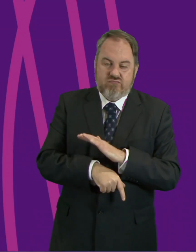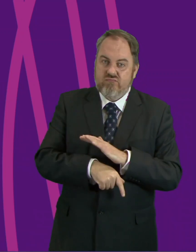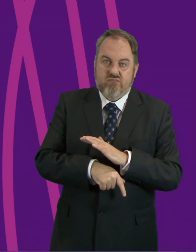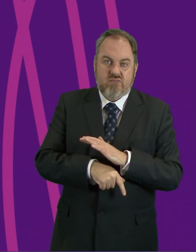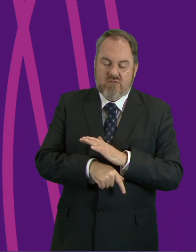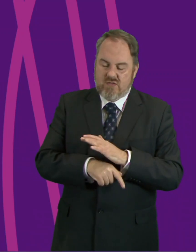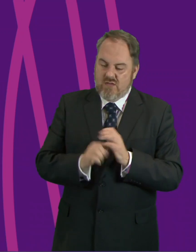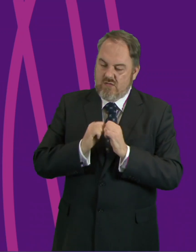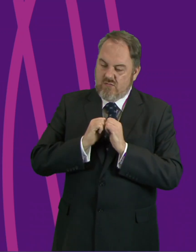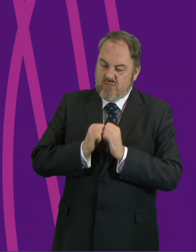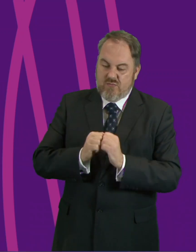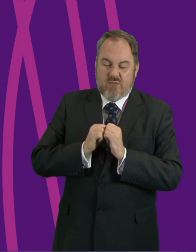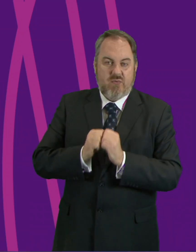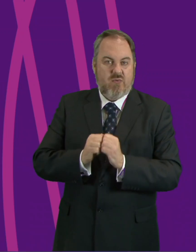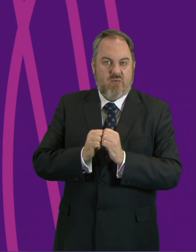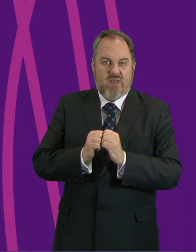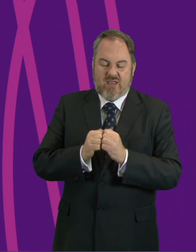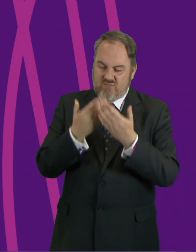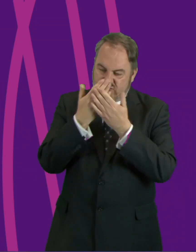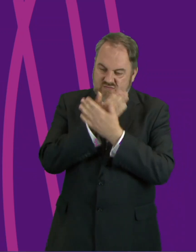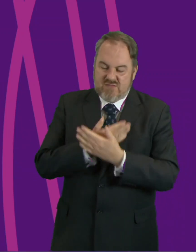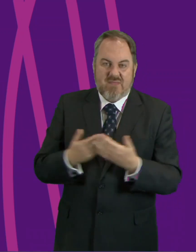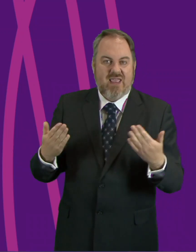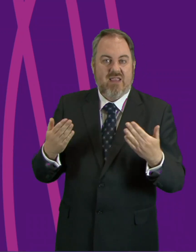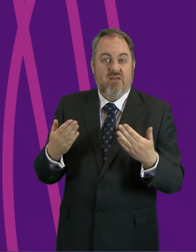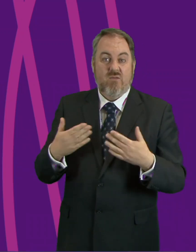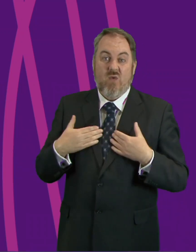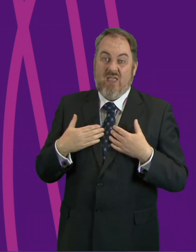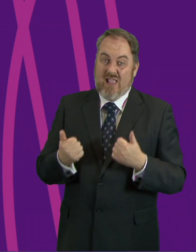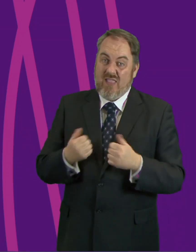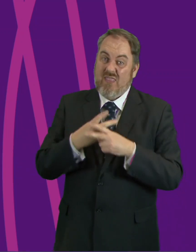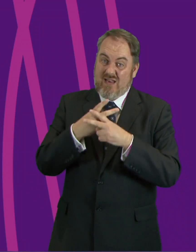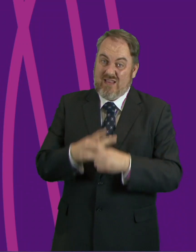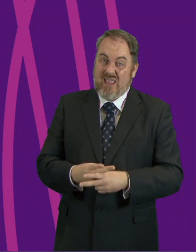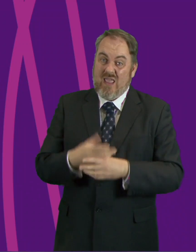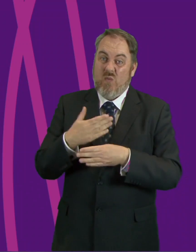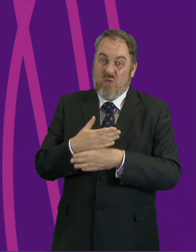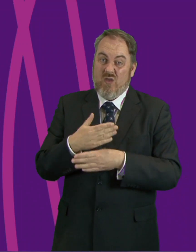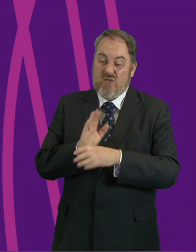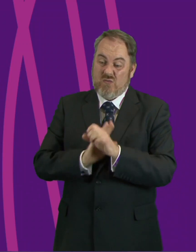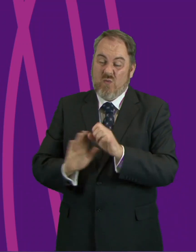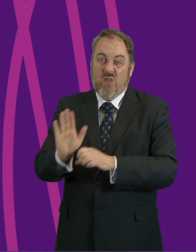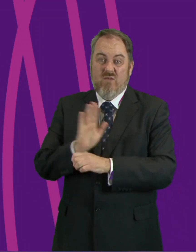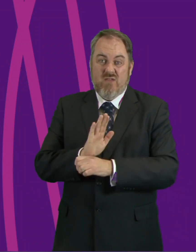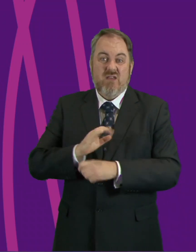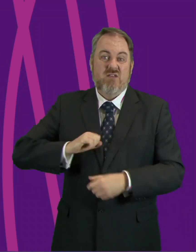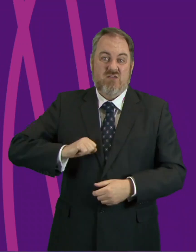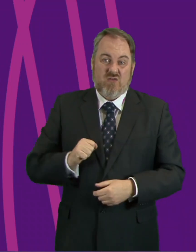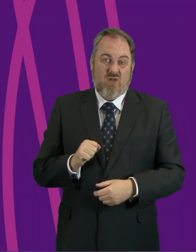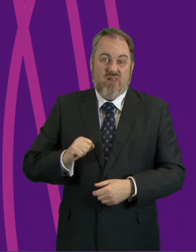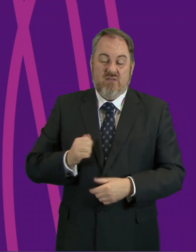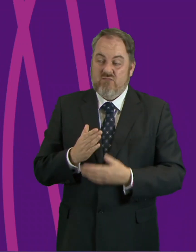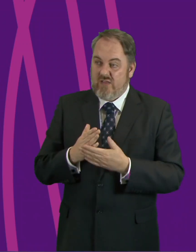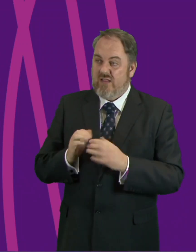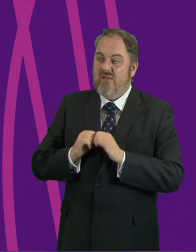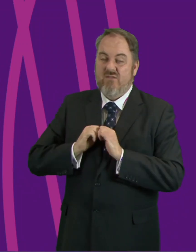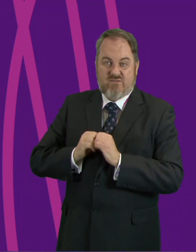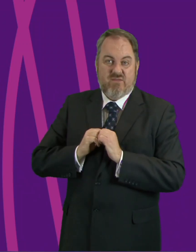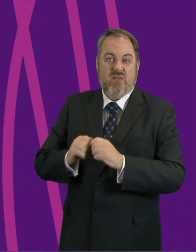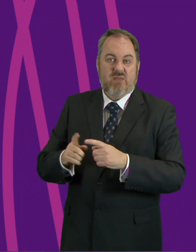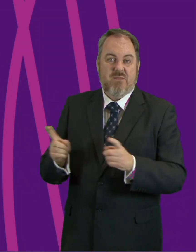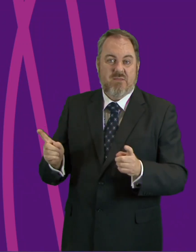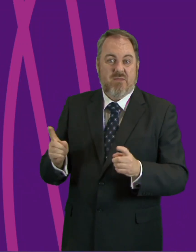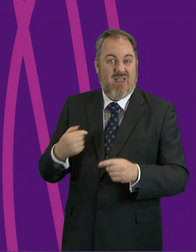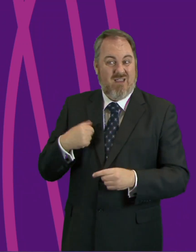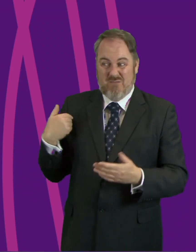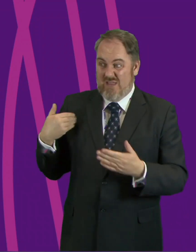deep gratitude for health and care workers, the length and breadth of this country. And I, as I always have done, when I was Health Secretary,